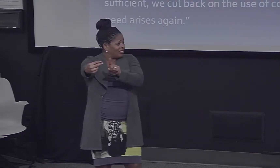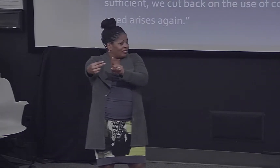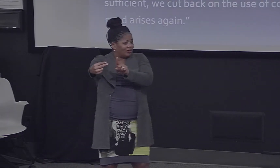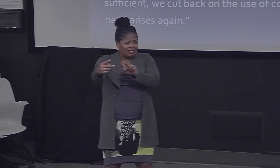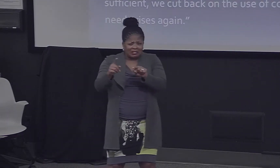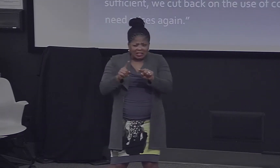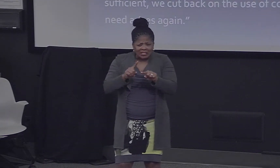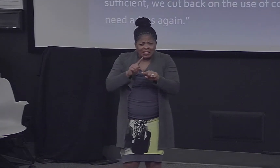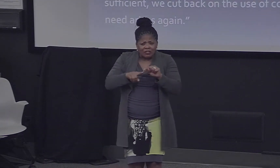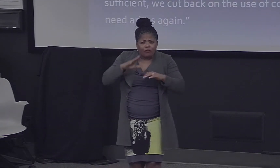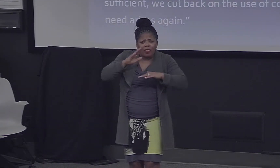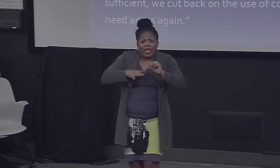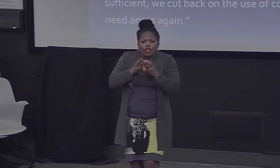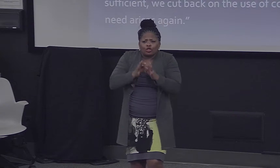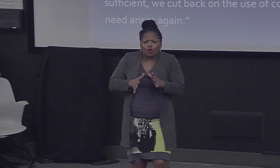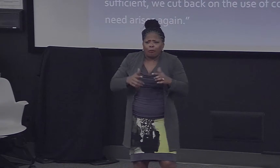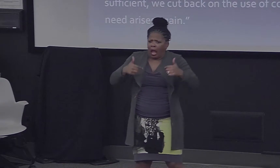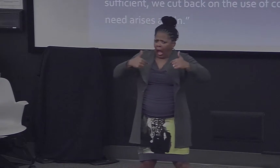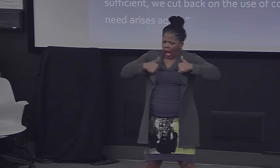Another viewpoint comes from managers,